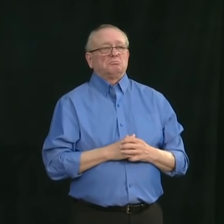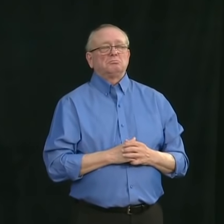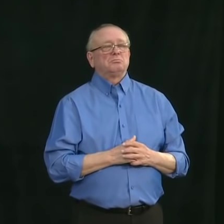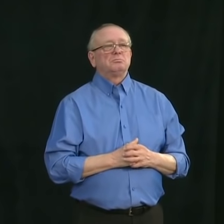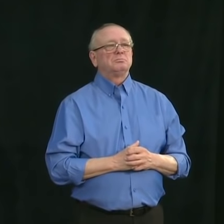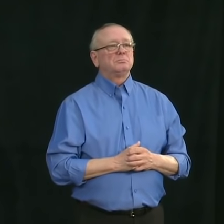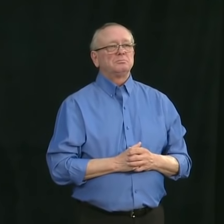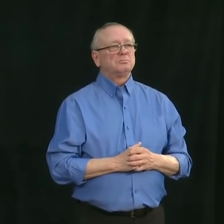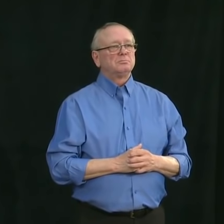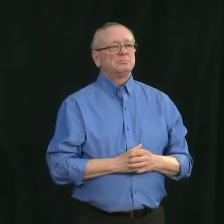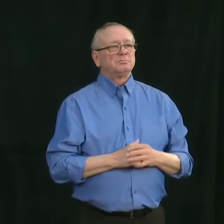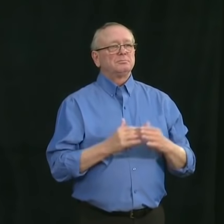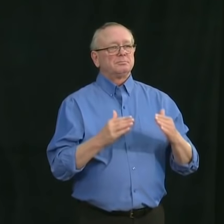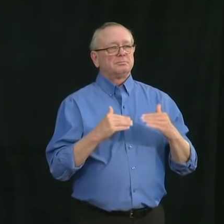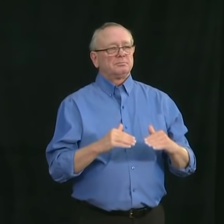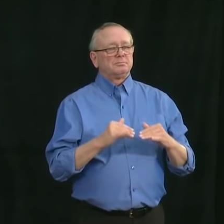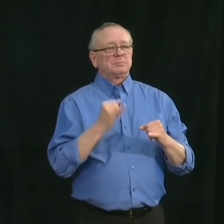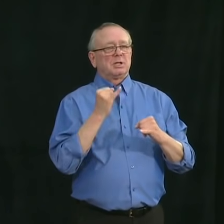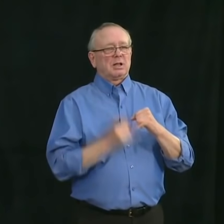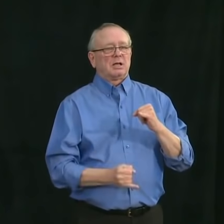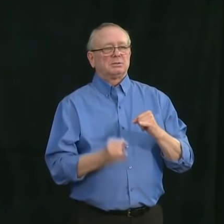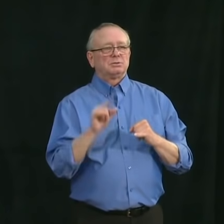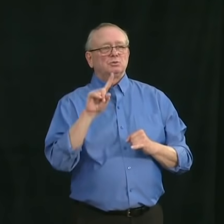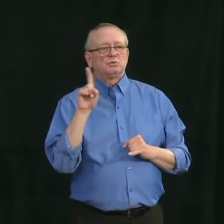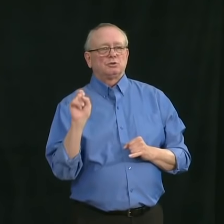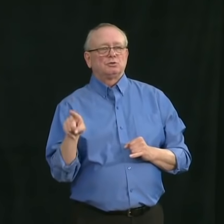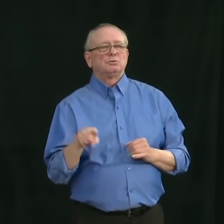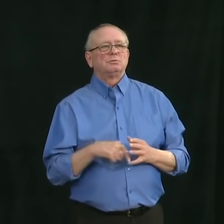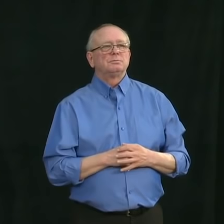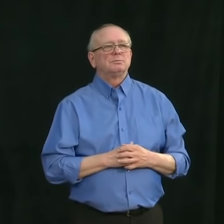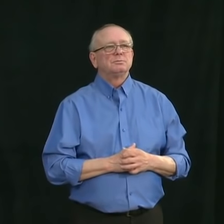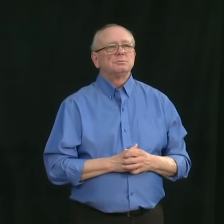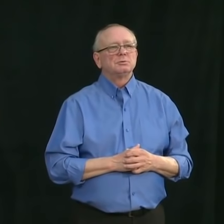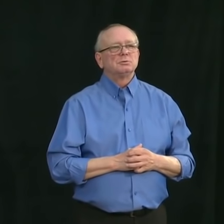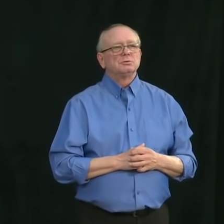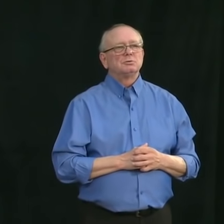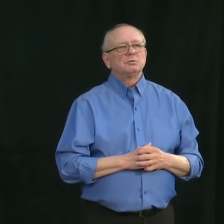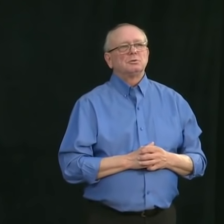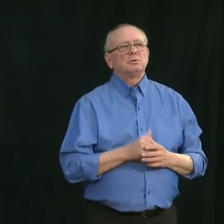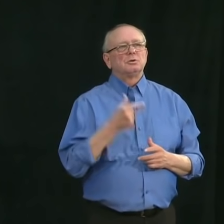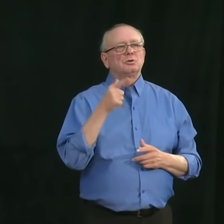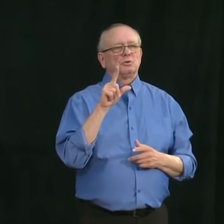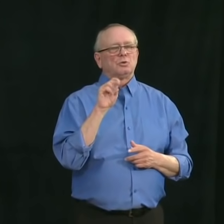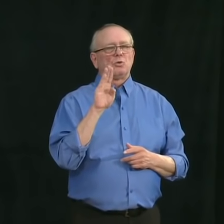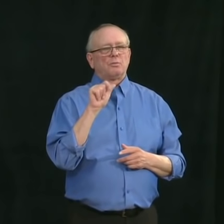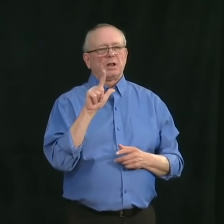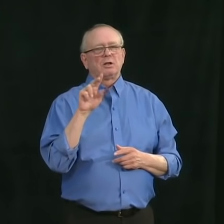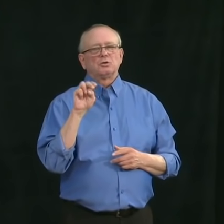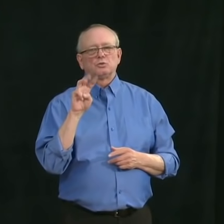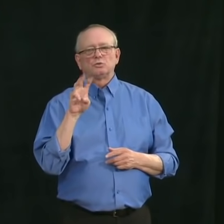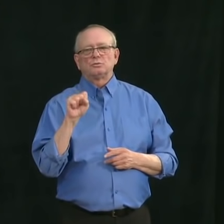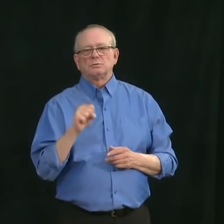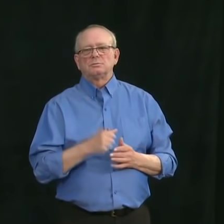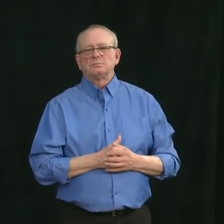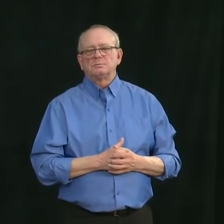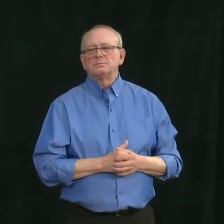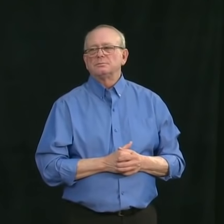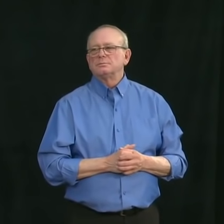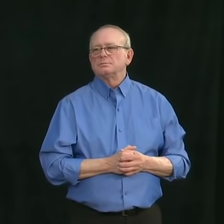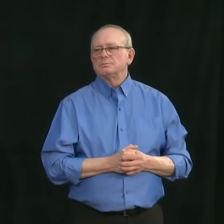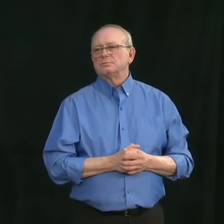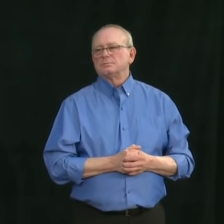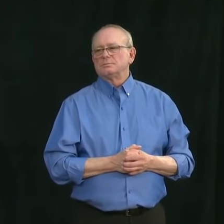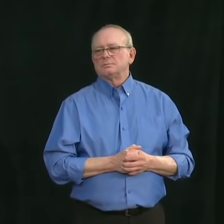please? We have Adam Toy from Global News. Go ahead, Adam. Yeah, hi, Dr.